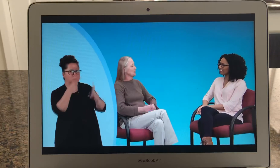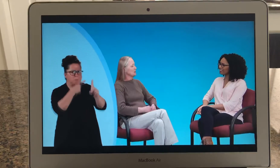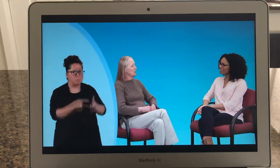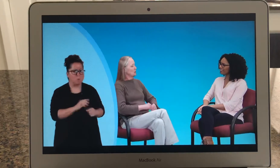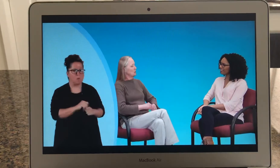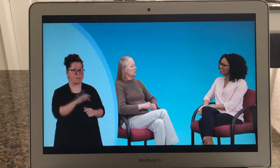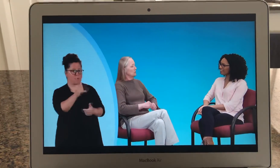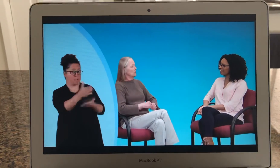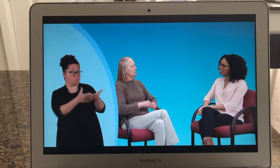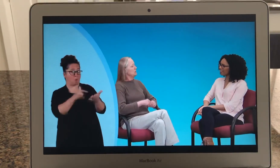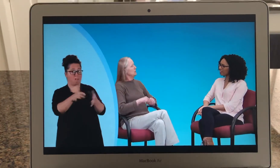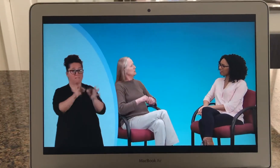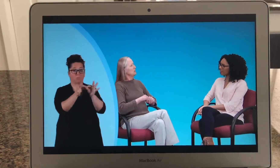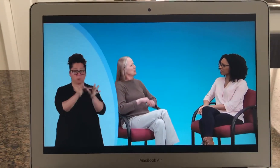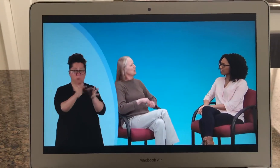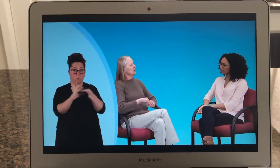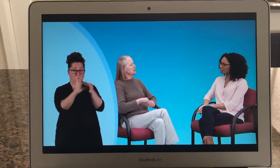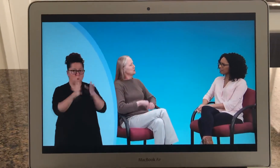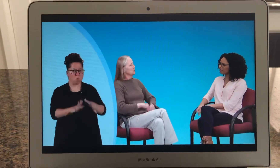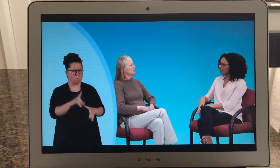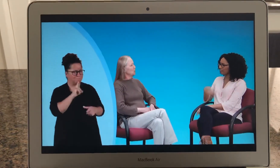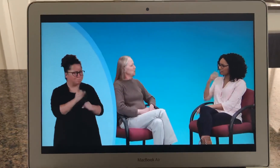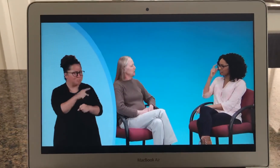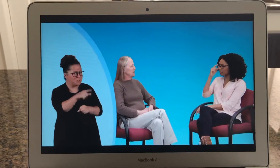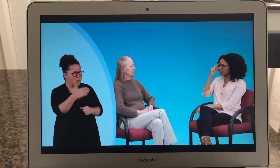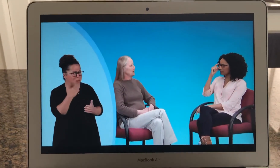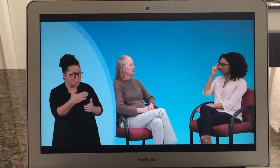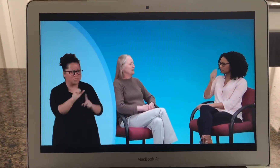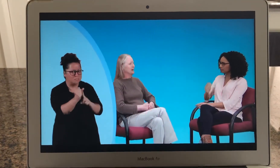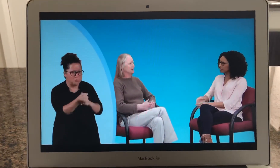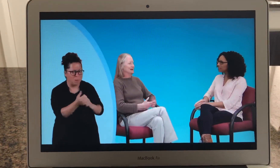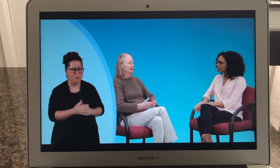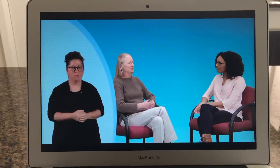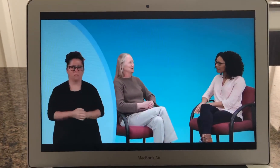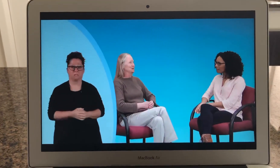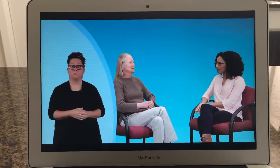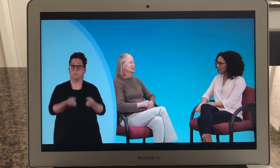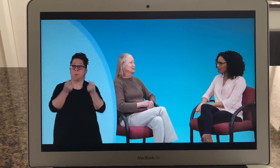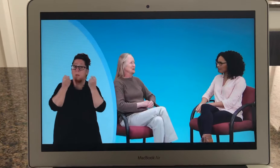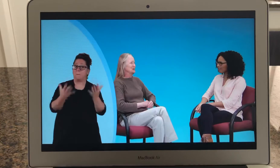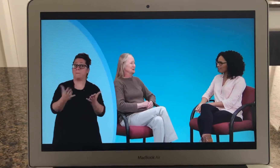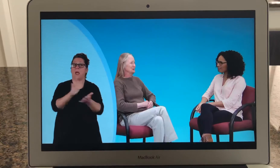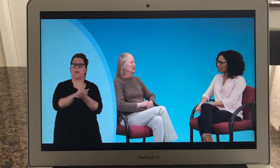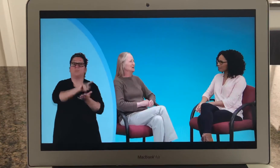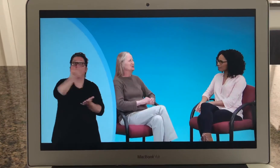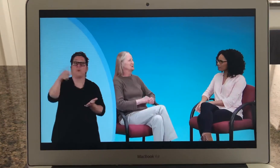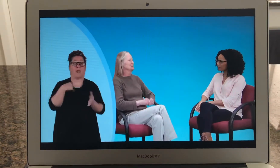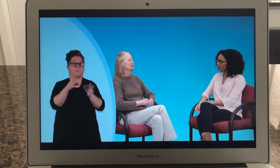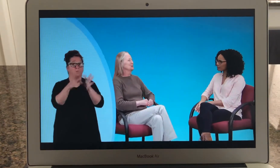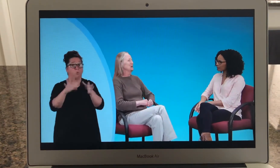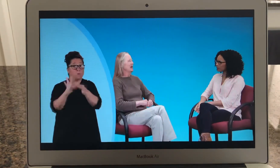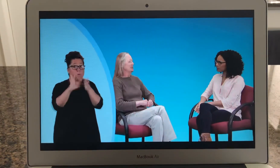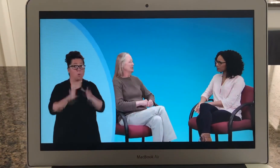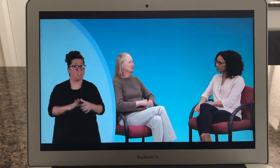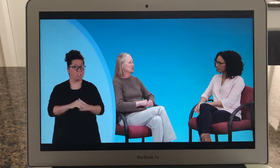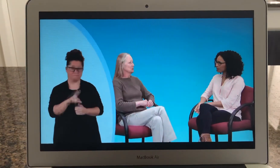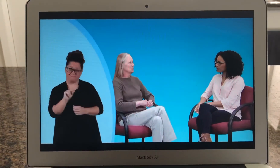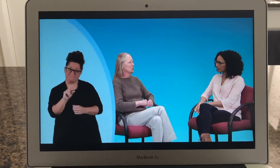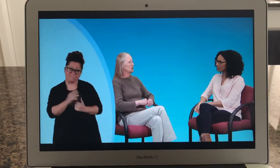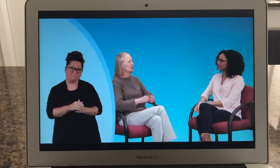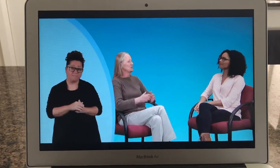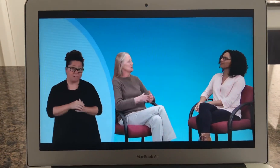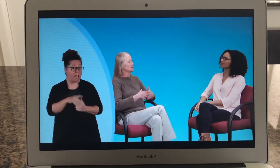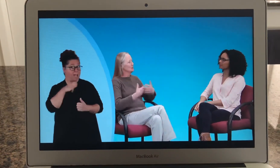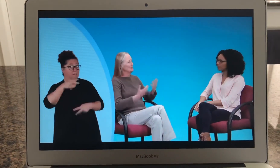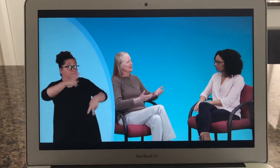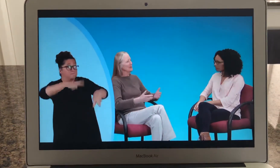That's an interesting point. As an interpreter, it's a good situation. Many of you have